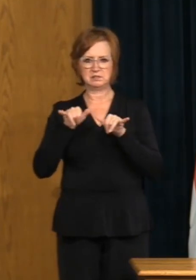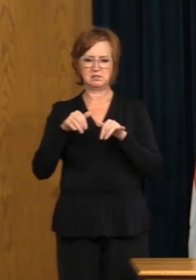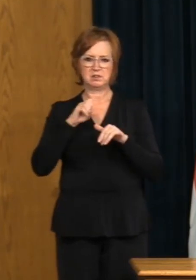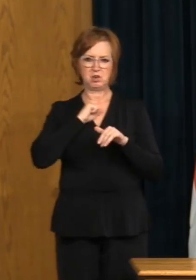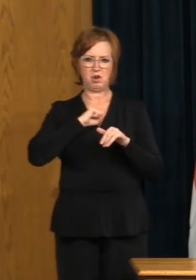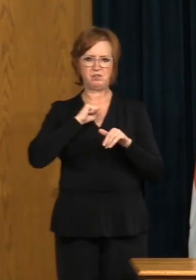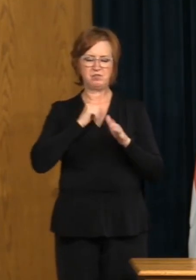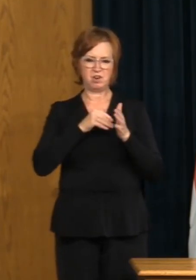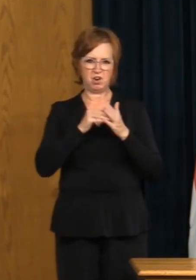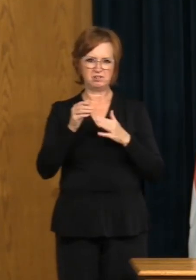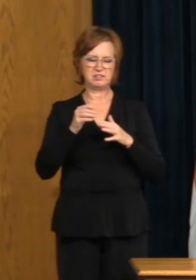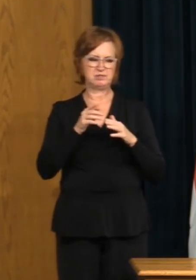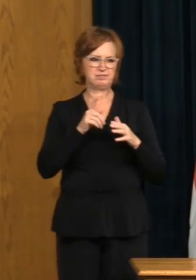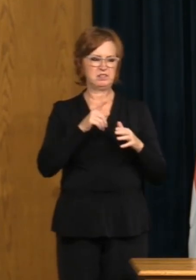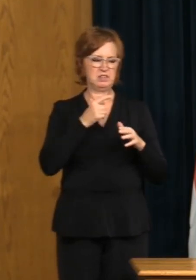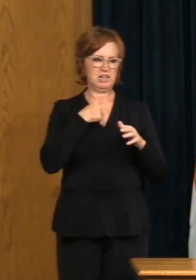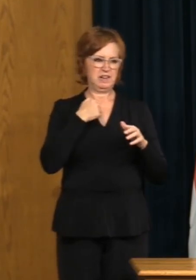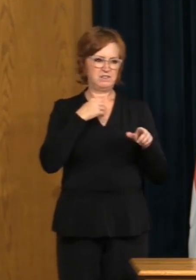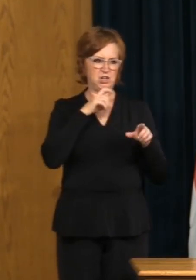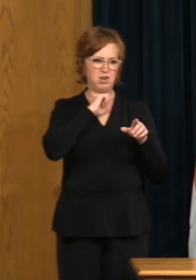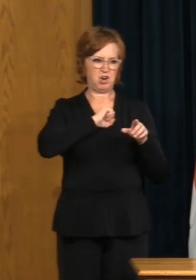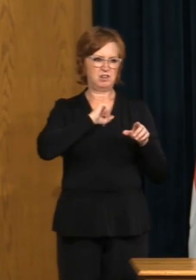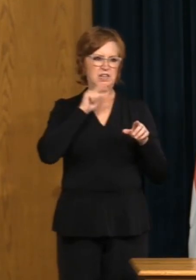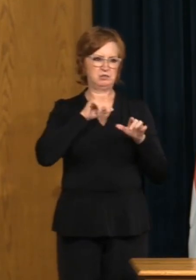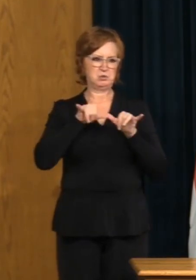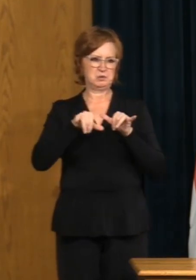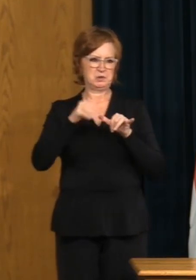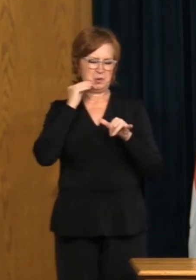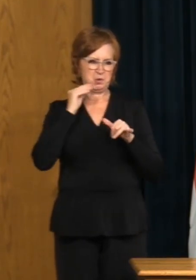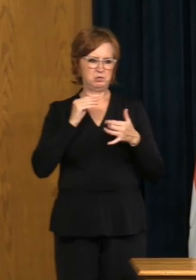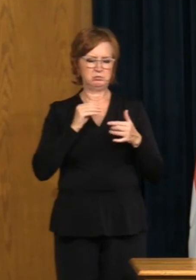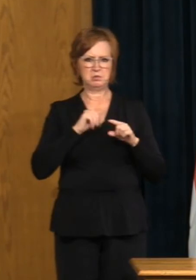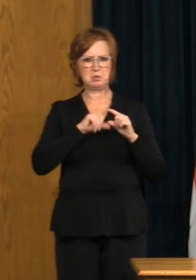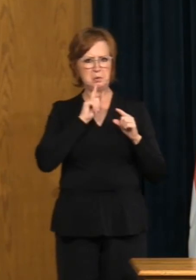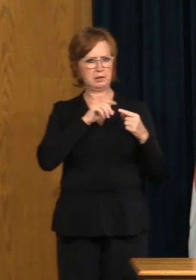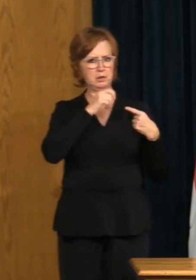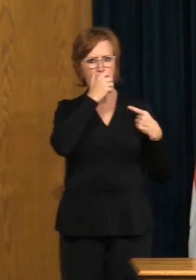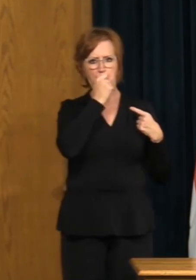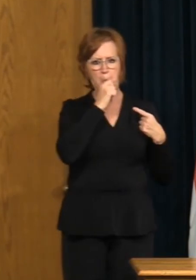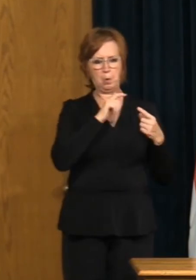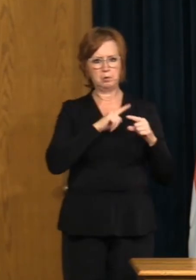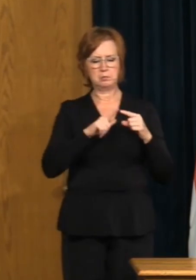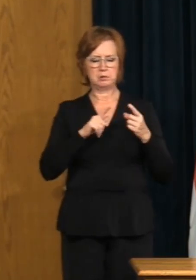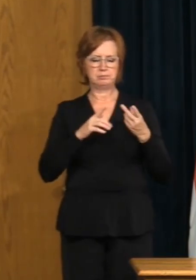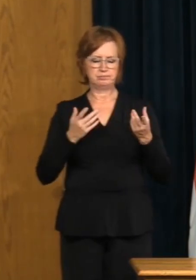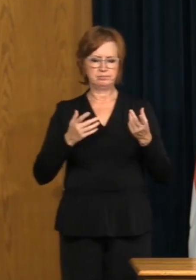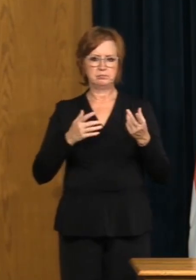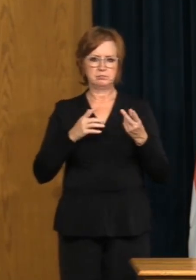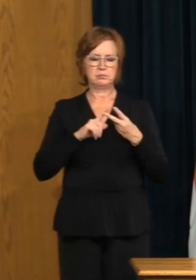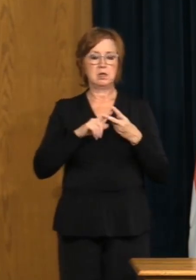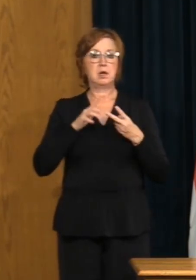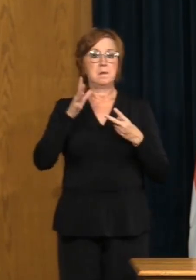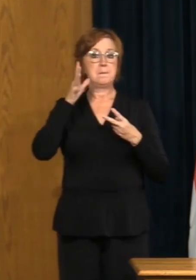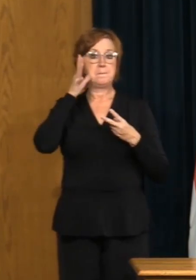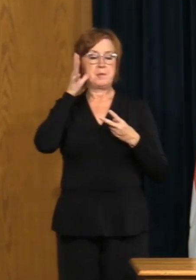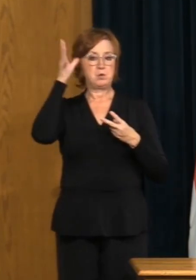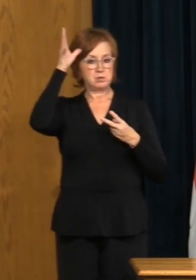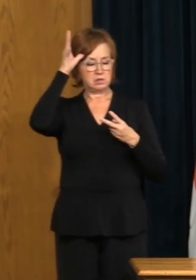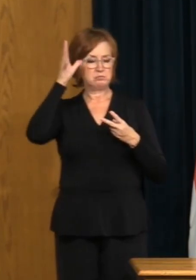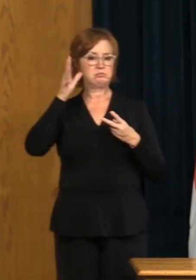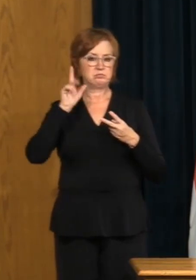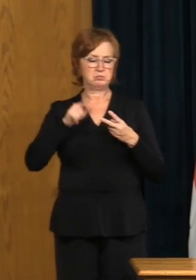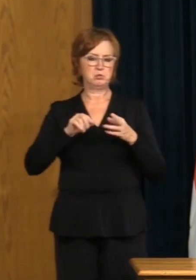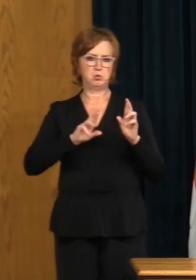happen more frequently, and I think parents with children who are too young to stay home alone need to have a backup plan for that morning